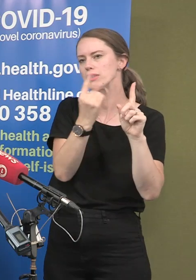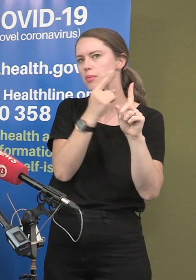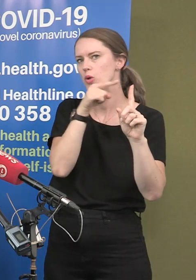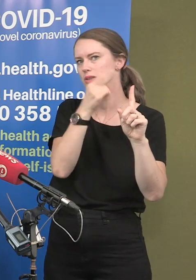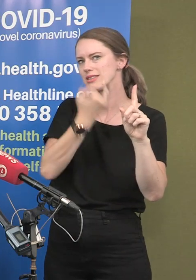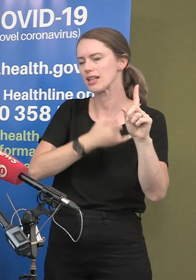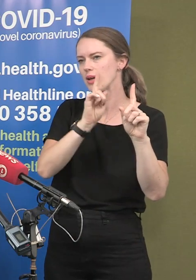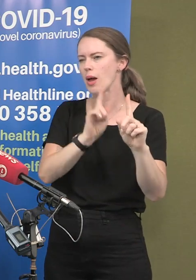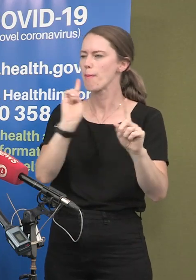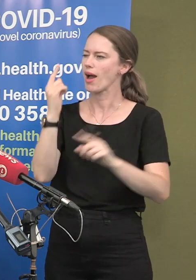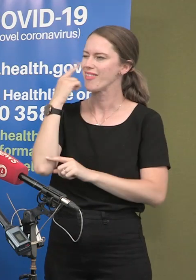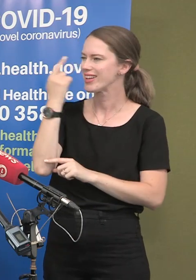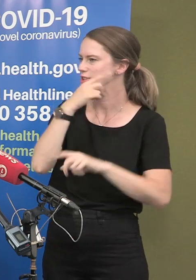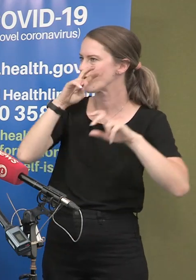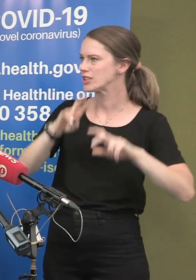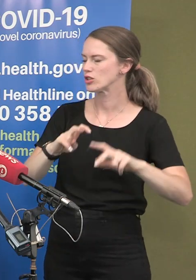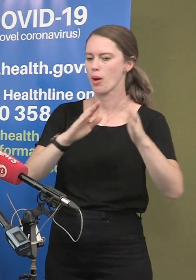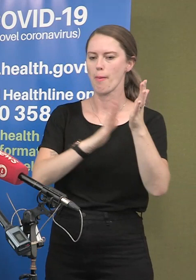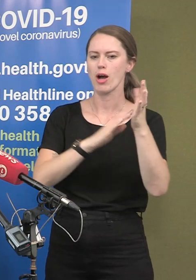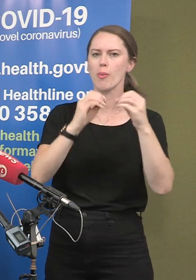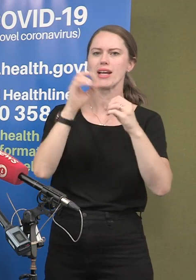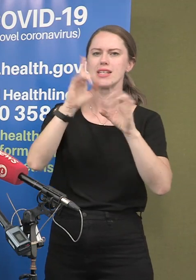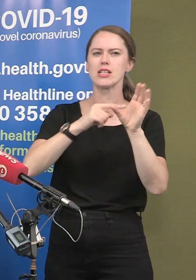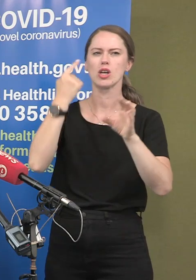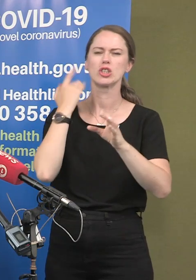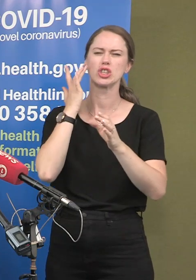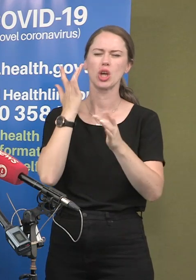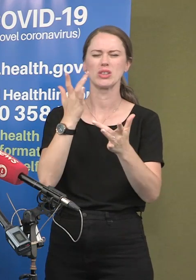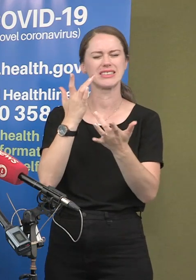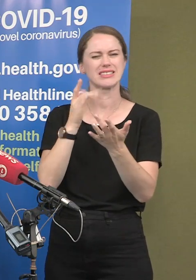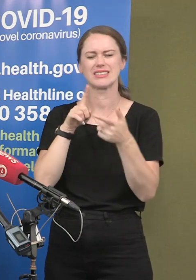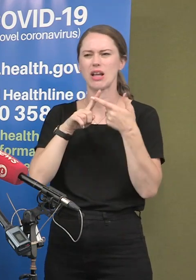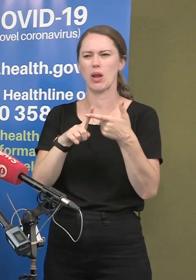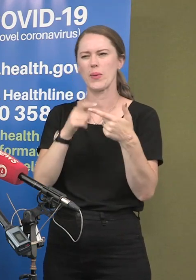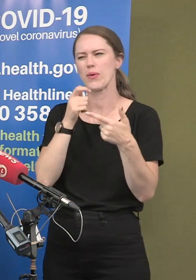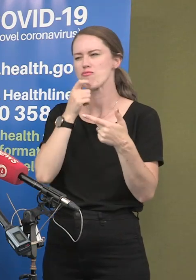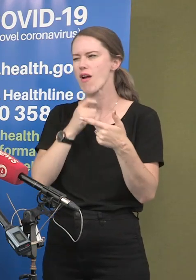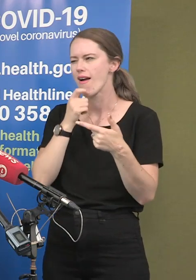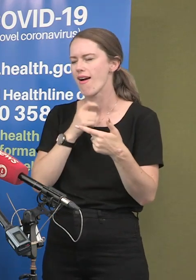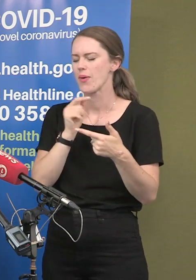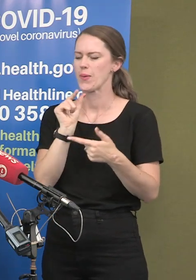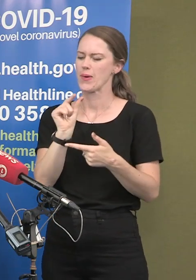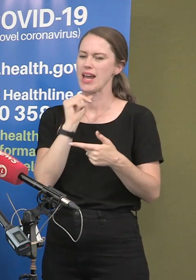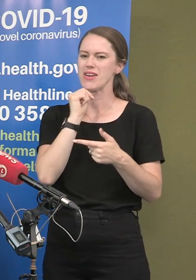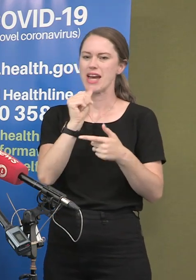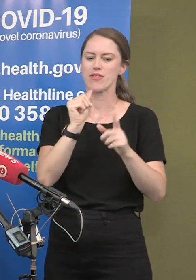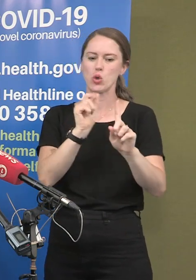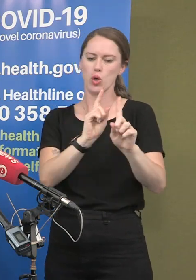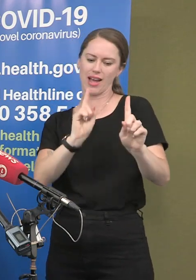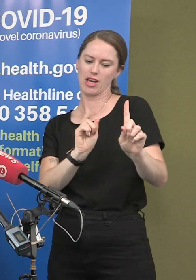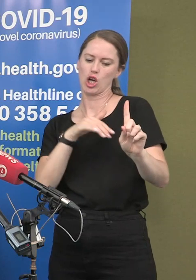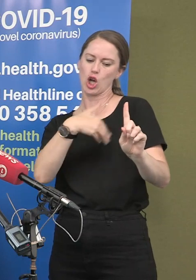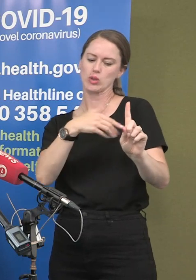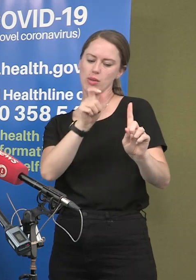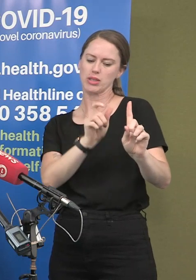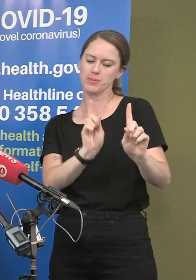the evidence from research done by Michael Baker 10 years ago show it's still very unlikely, even if you're in one of those rows near a case,